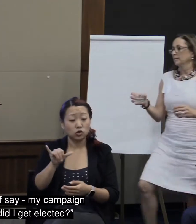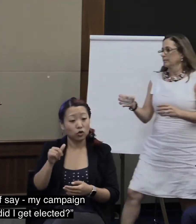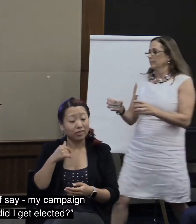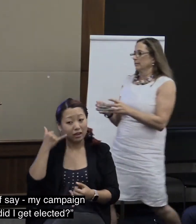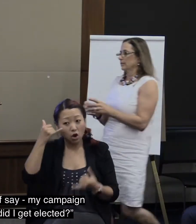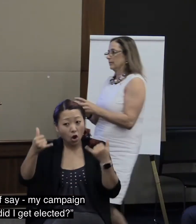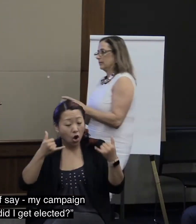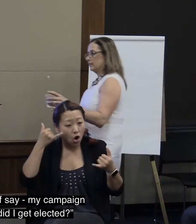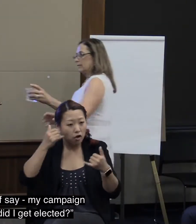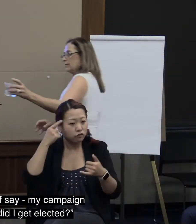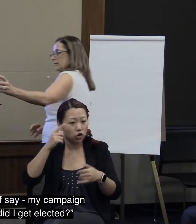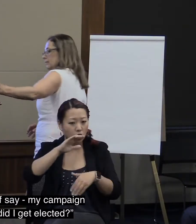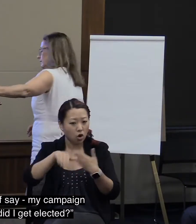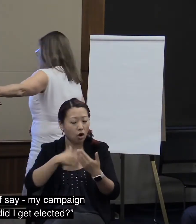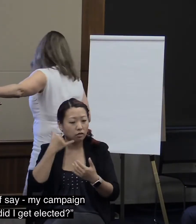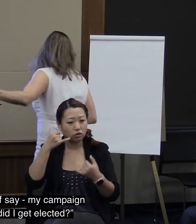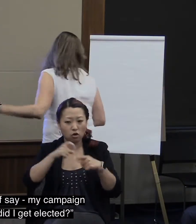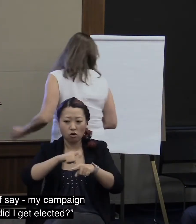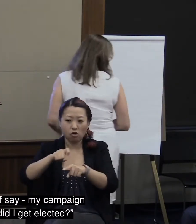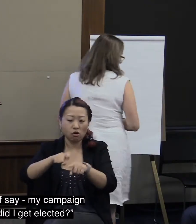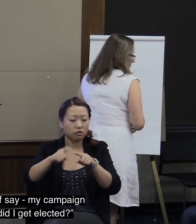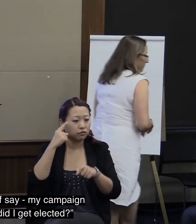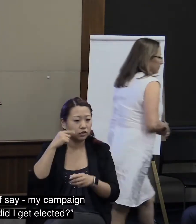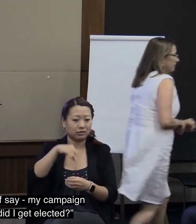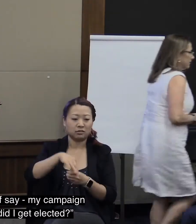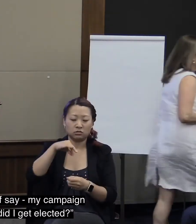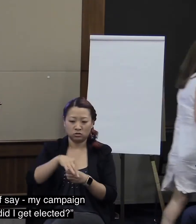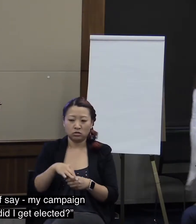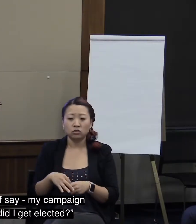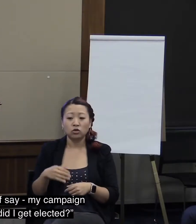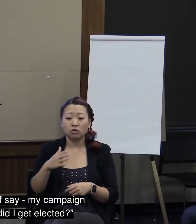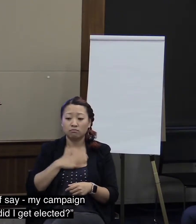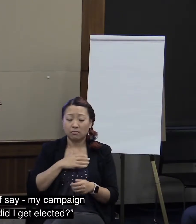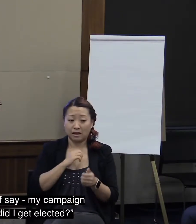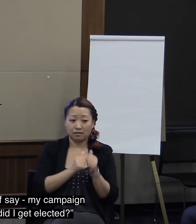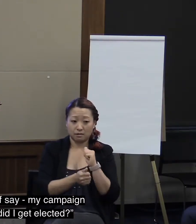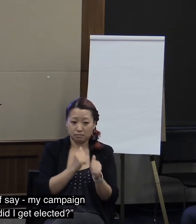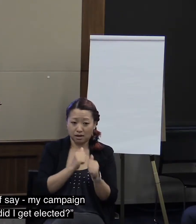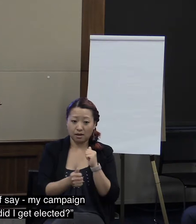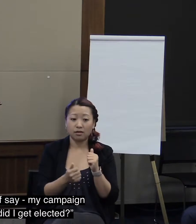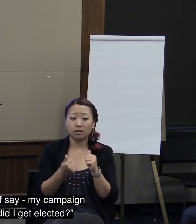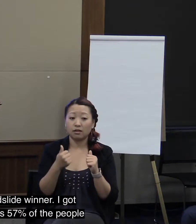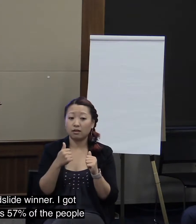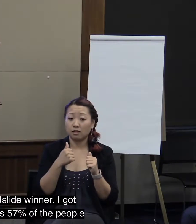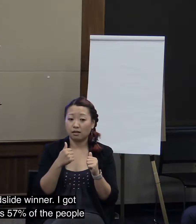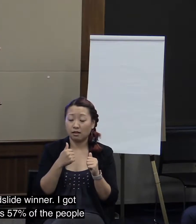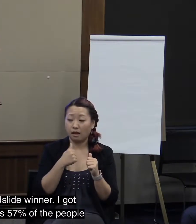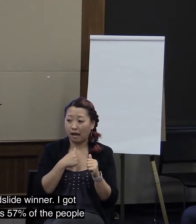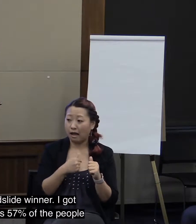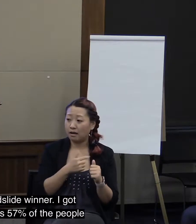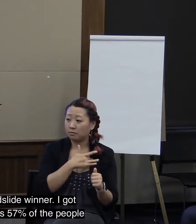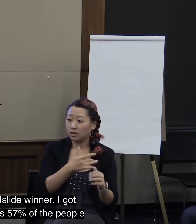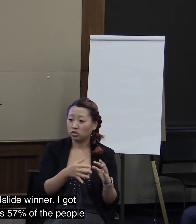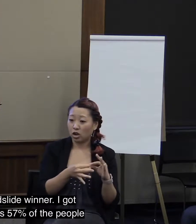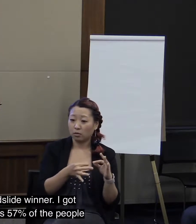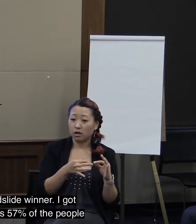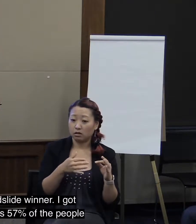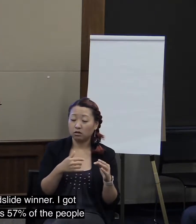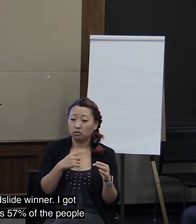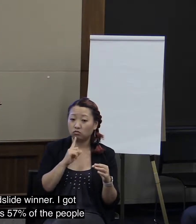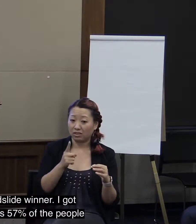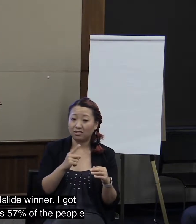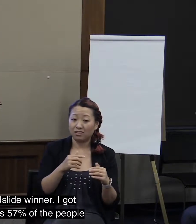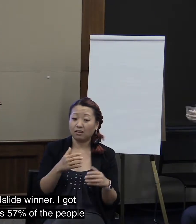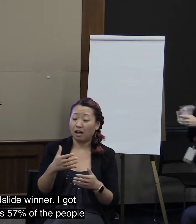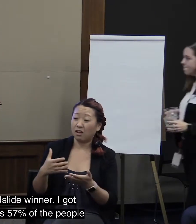So I went back later to sort of say, my campaign did, sort of say, how did I get elected? By the way, I was a landslide winner. I got